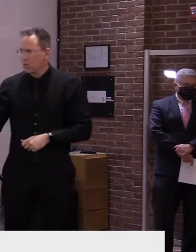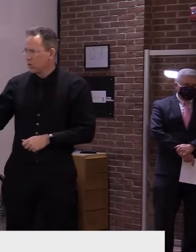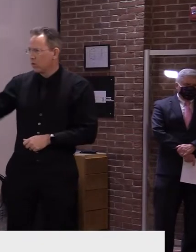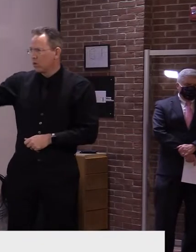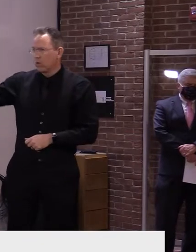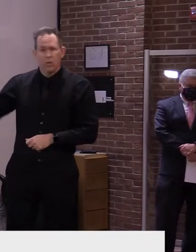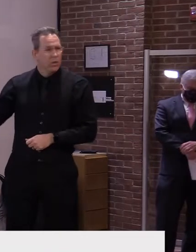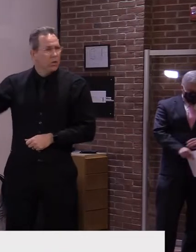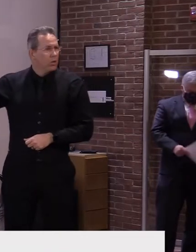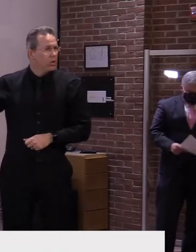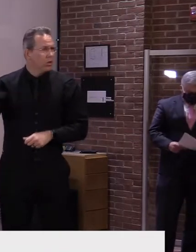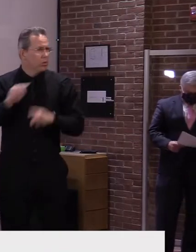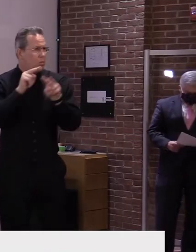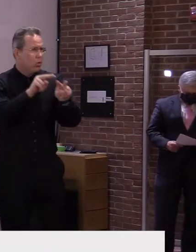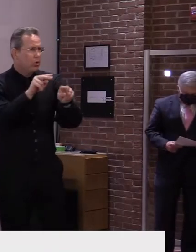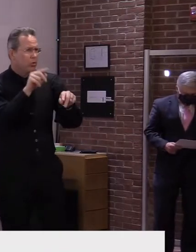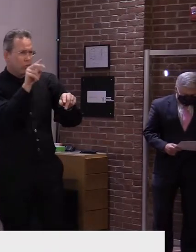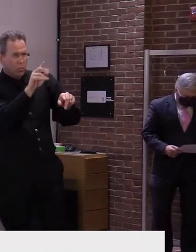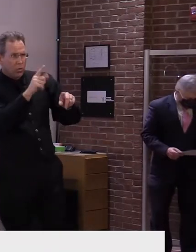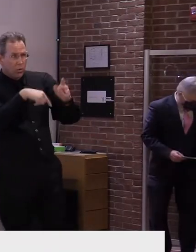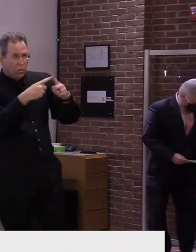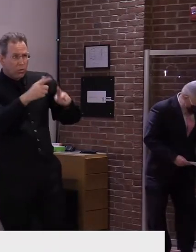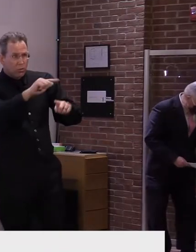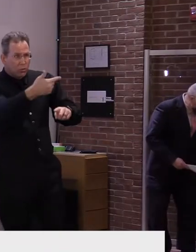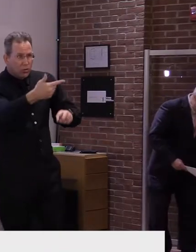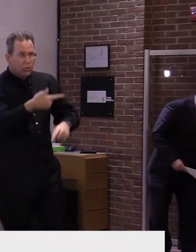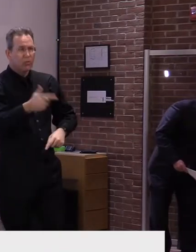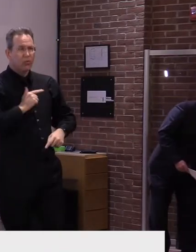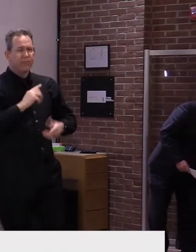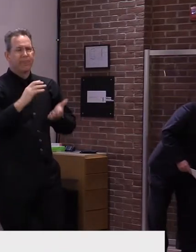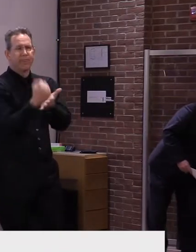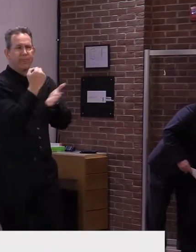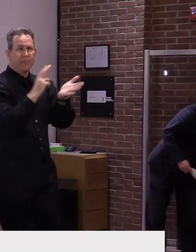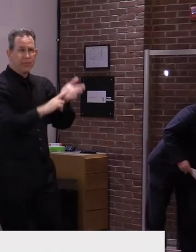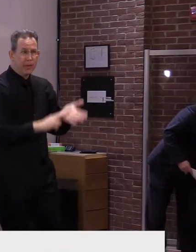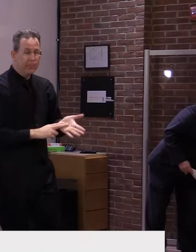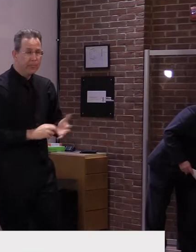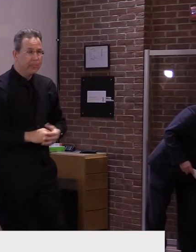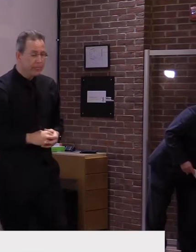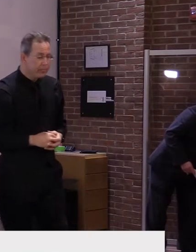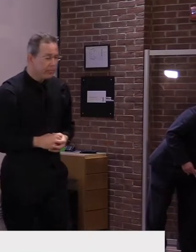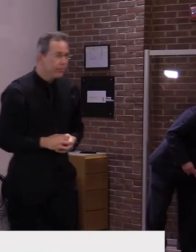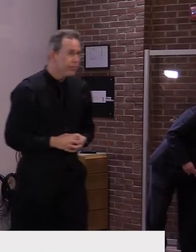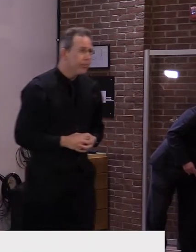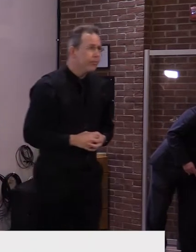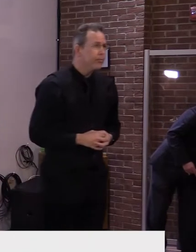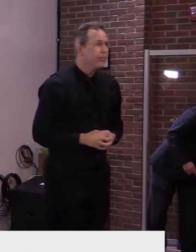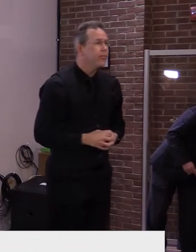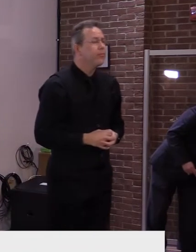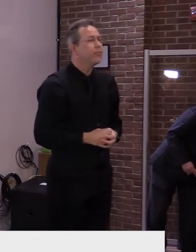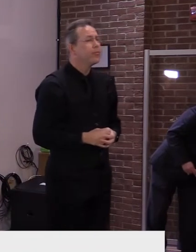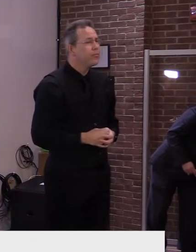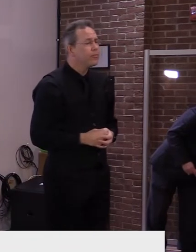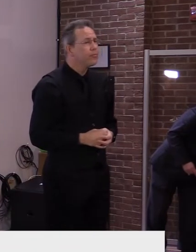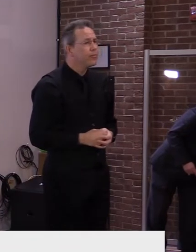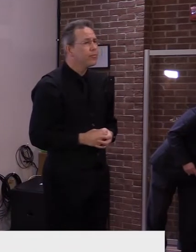from today, anyone above the age of 16 will be able to schedule their vaccination.